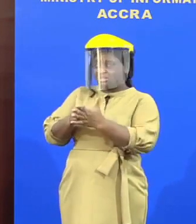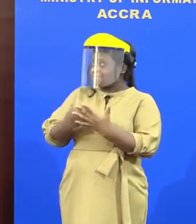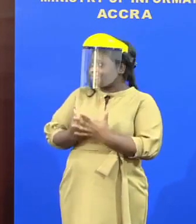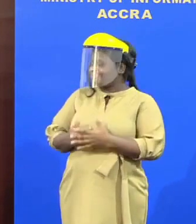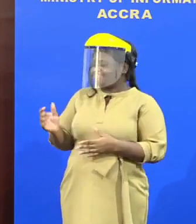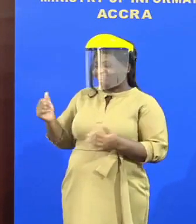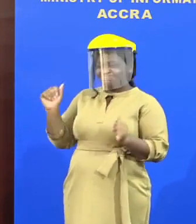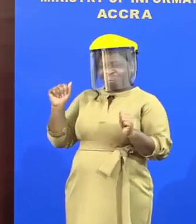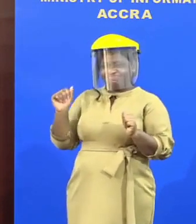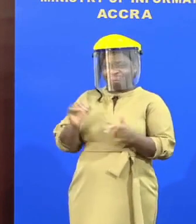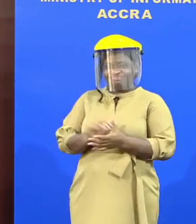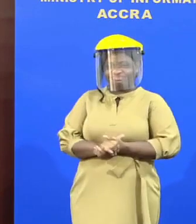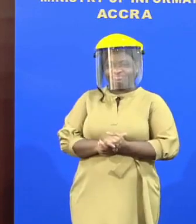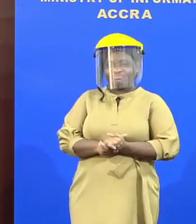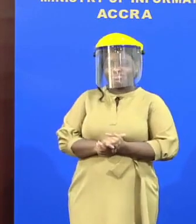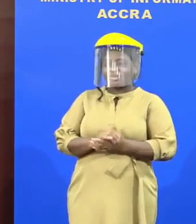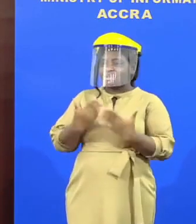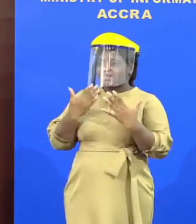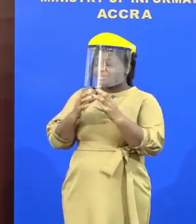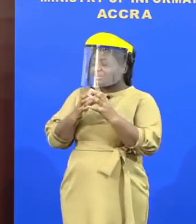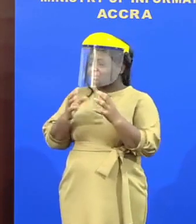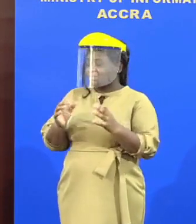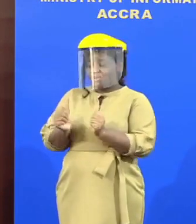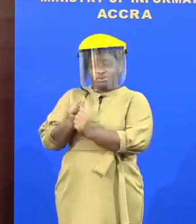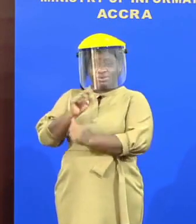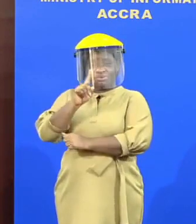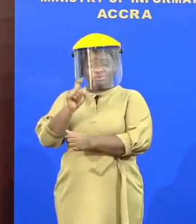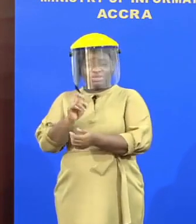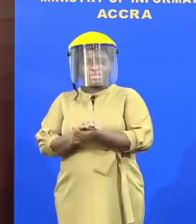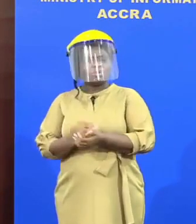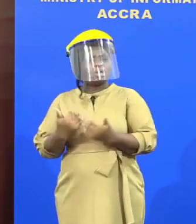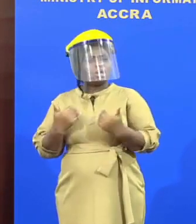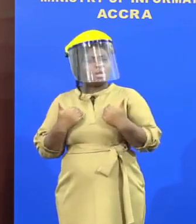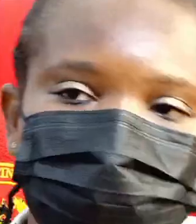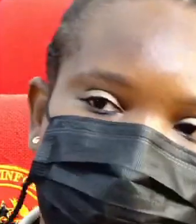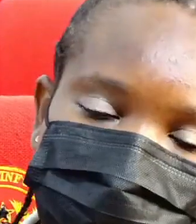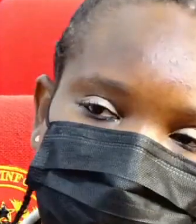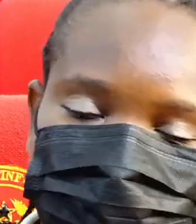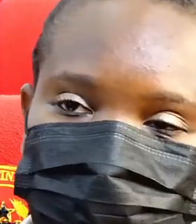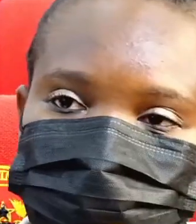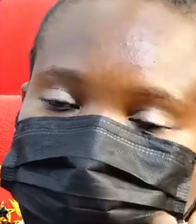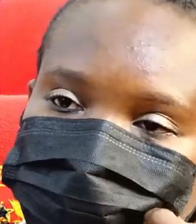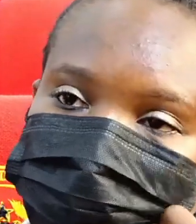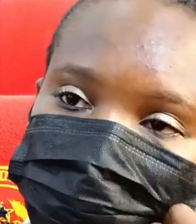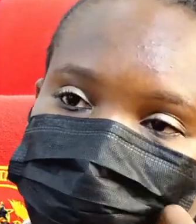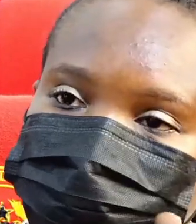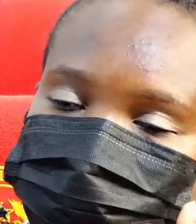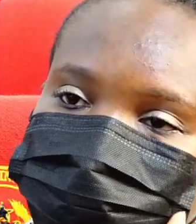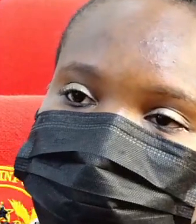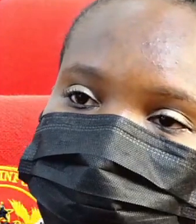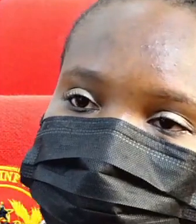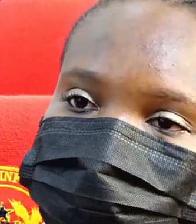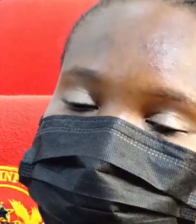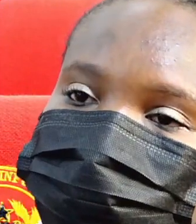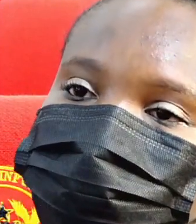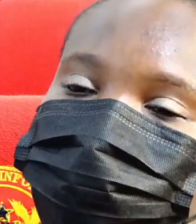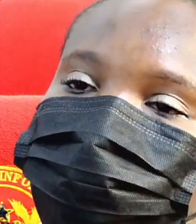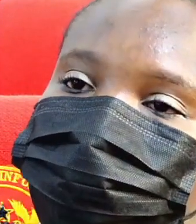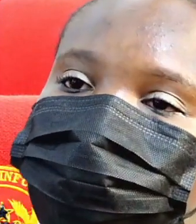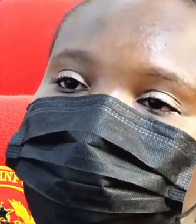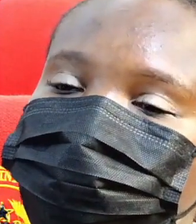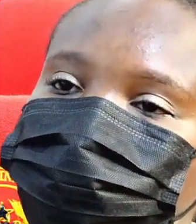Yeah, thank you very much for the questions. Yes, we have plans to visit other sites. We move from